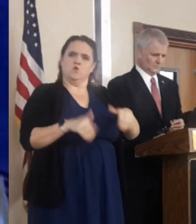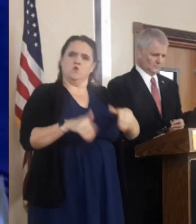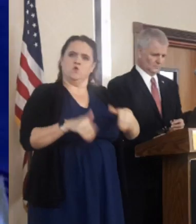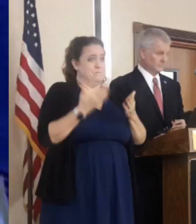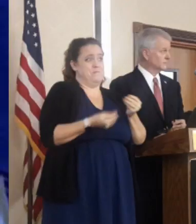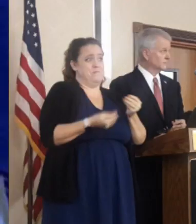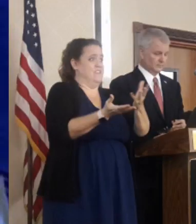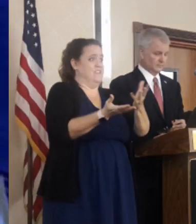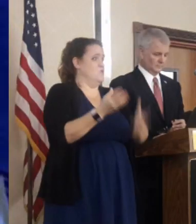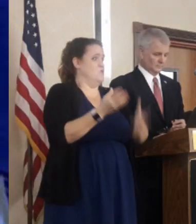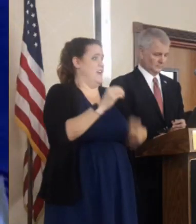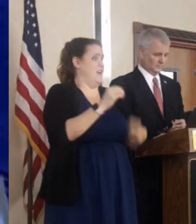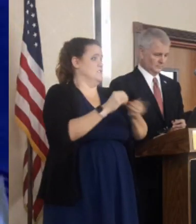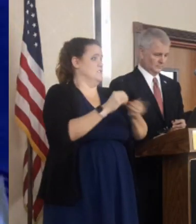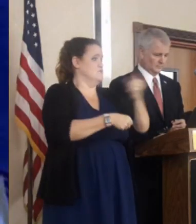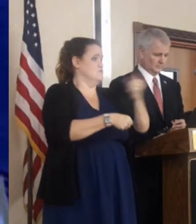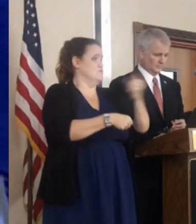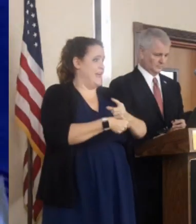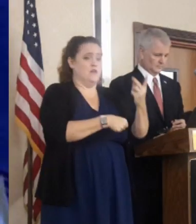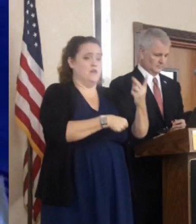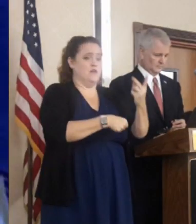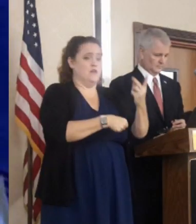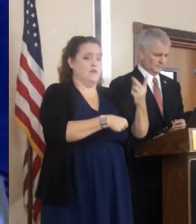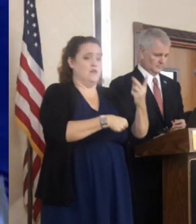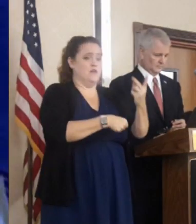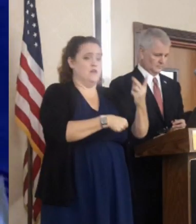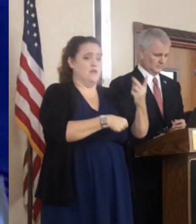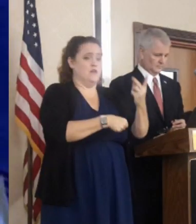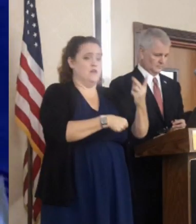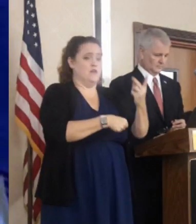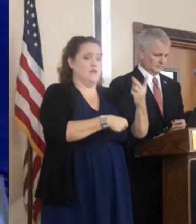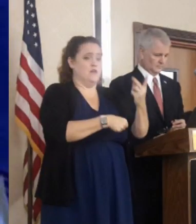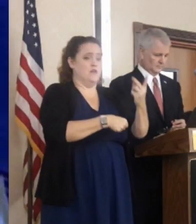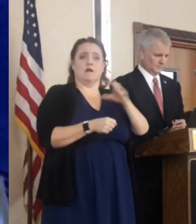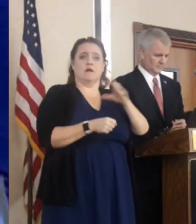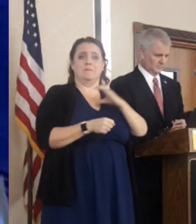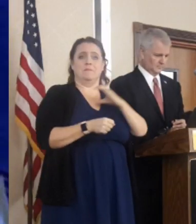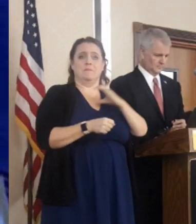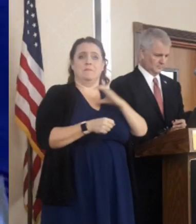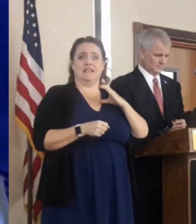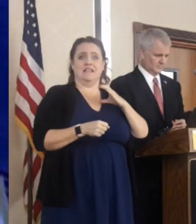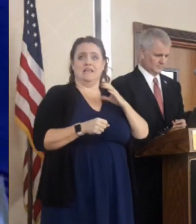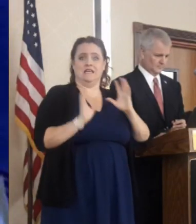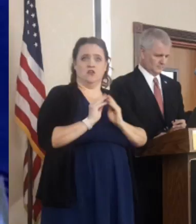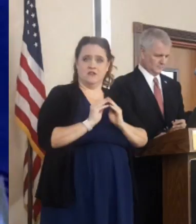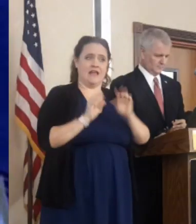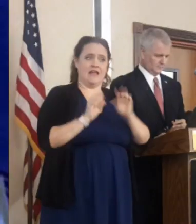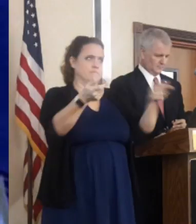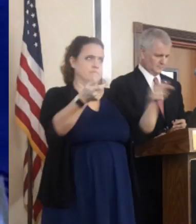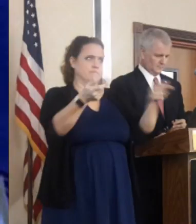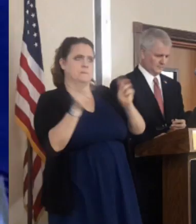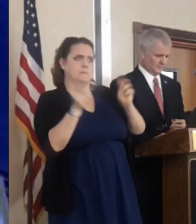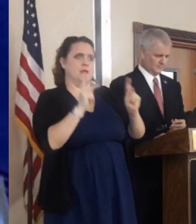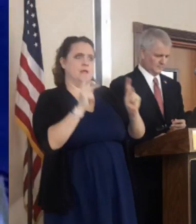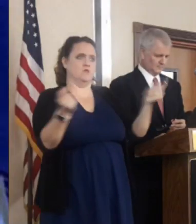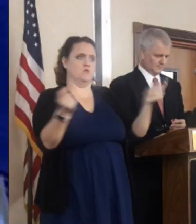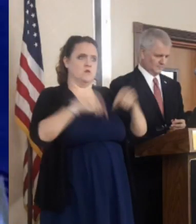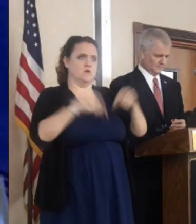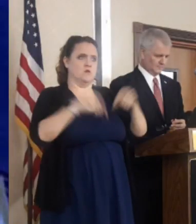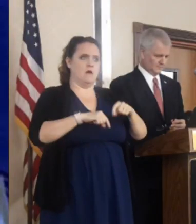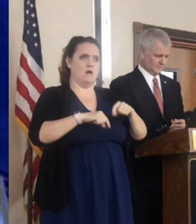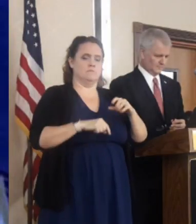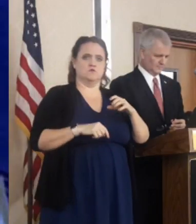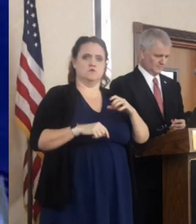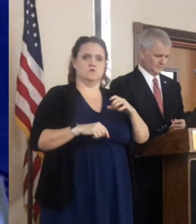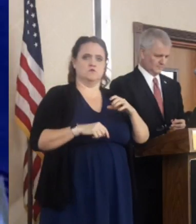2 notice of a committee hearing, for example. In terms of getting people at that committee hearing, that is far better than a notice